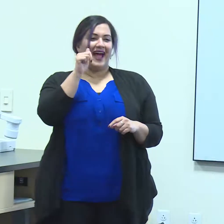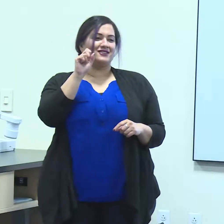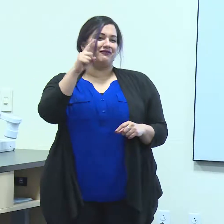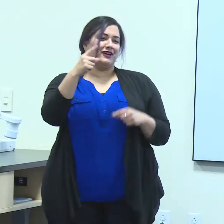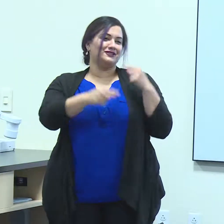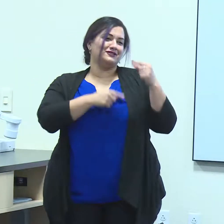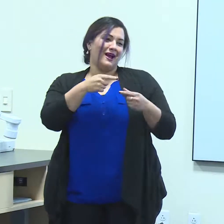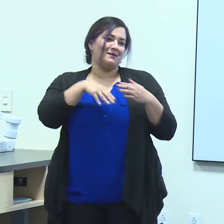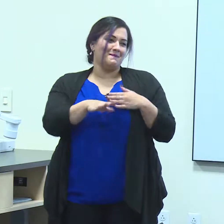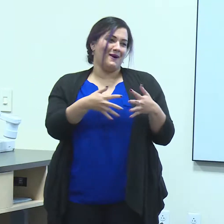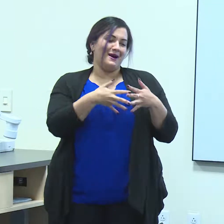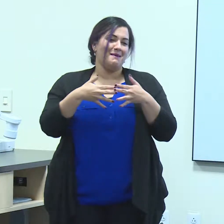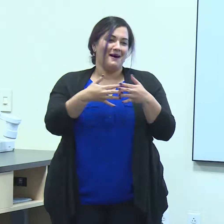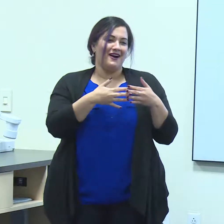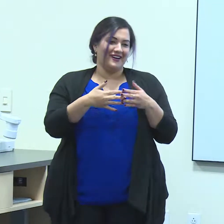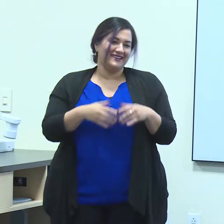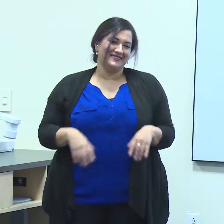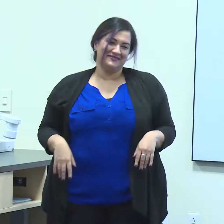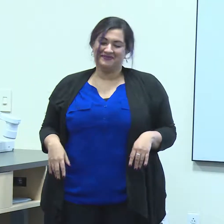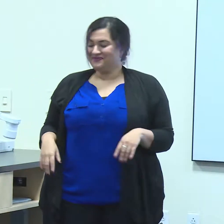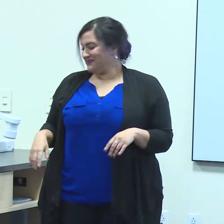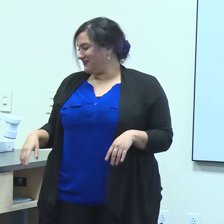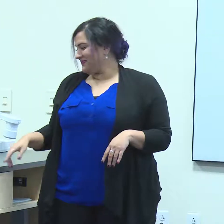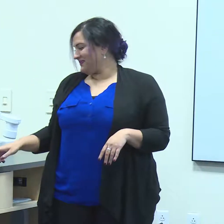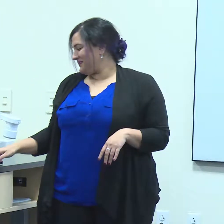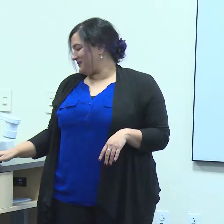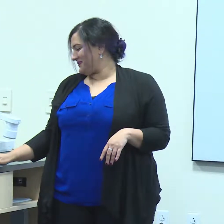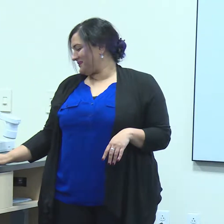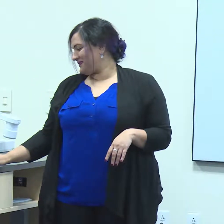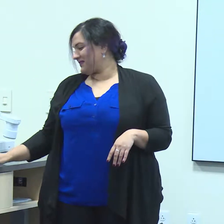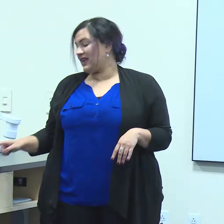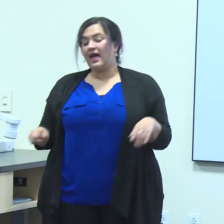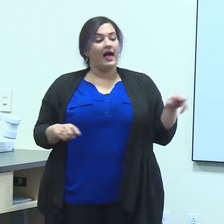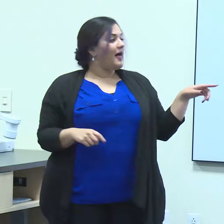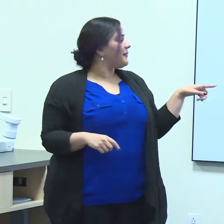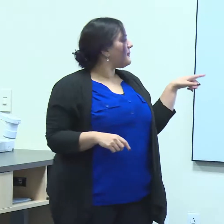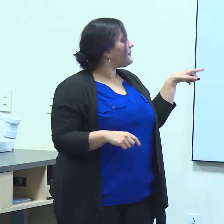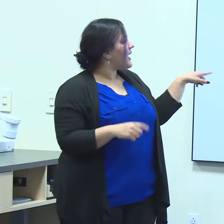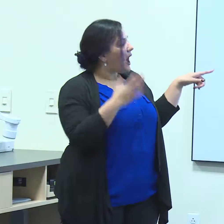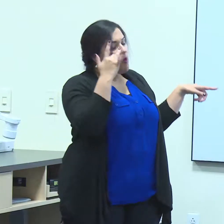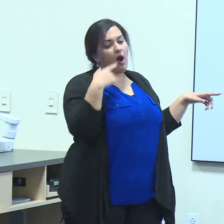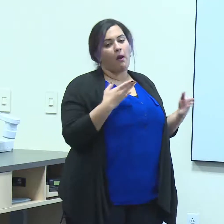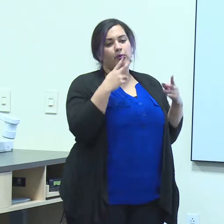we had several conflicts similar to that, me being the first generation born in America.